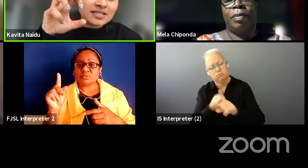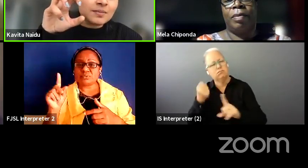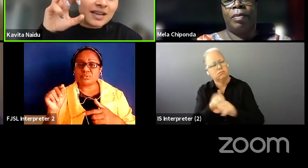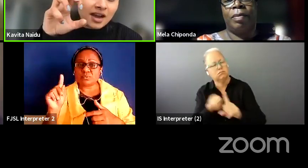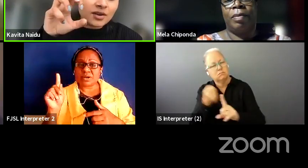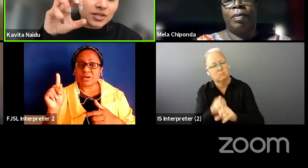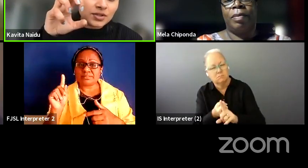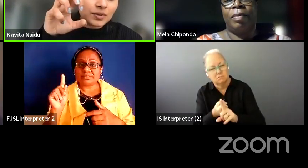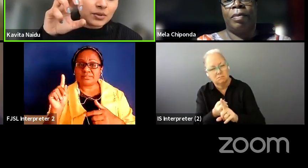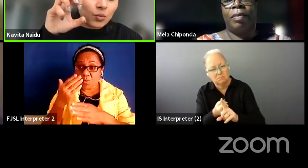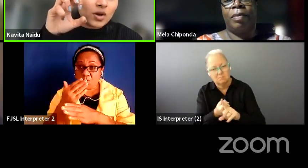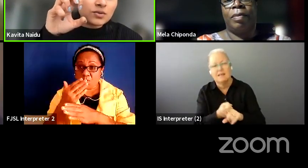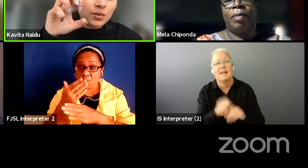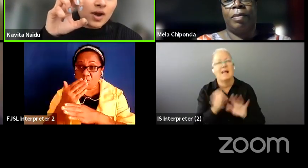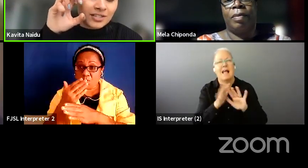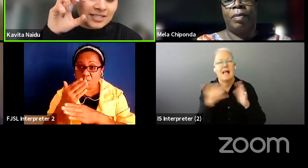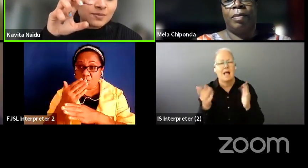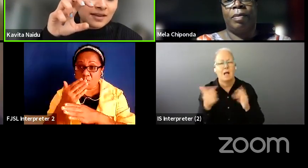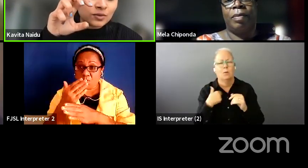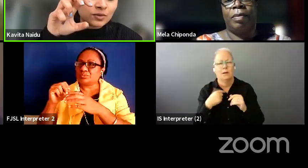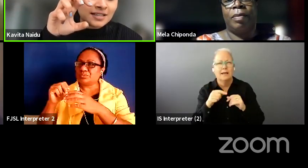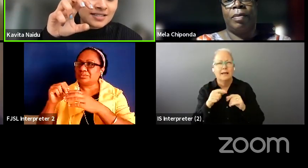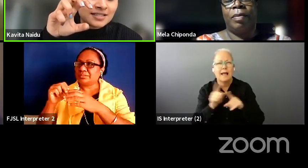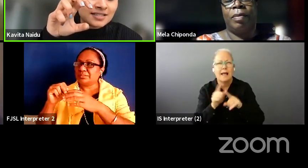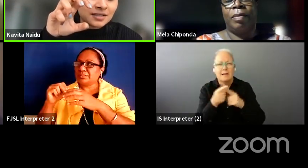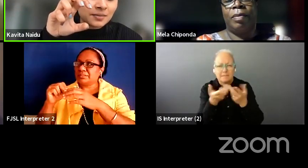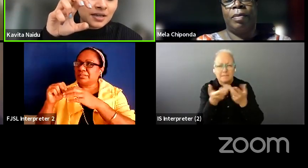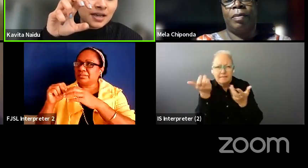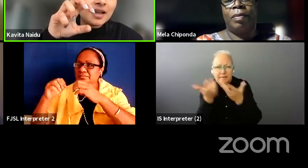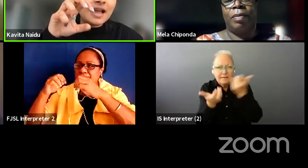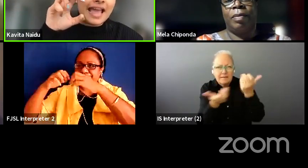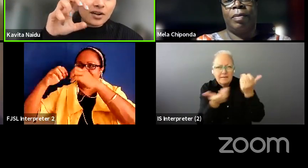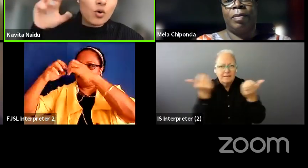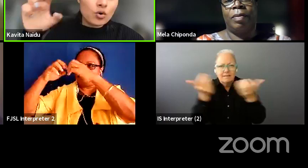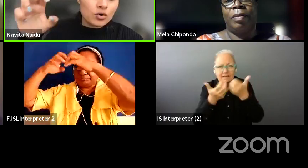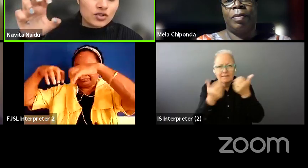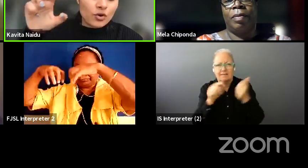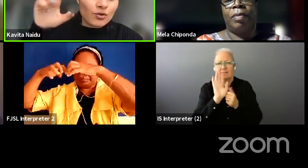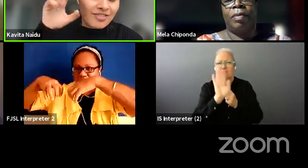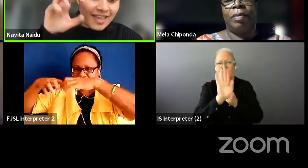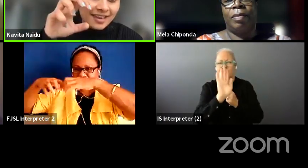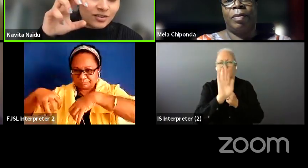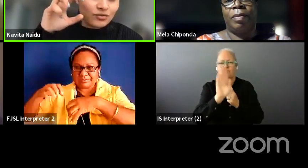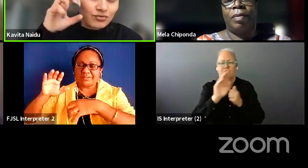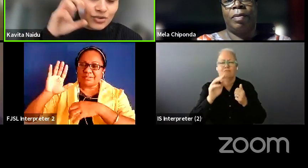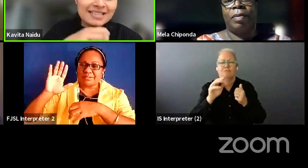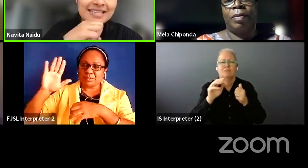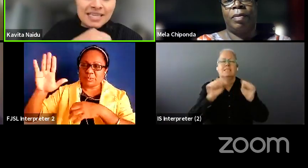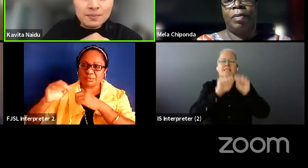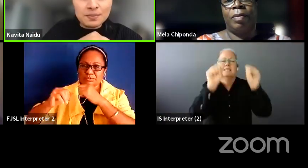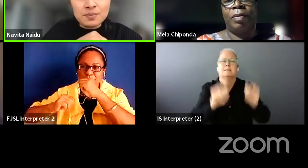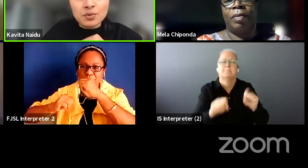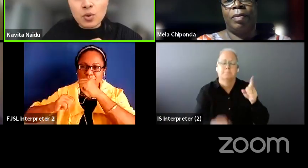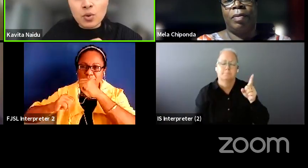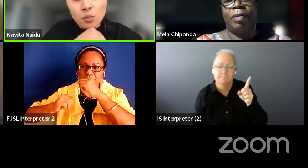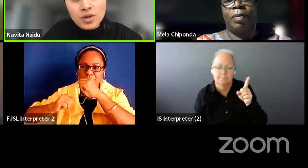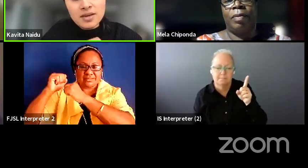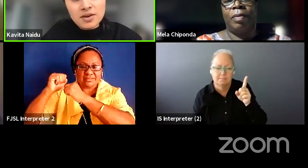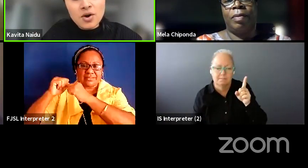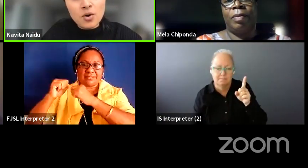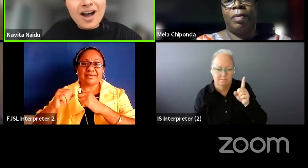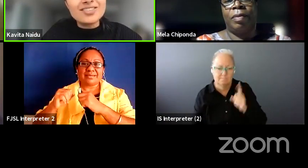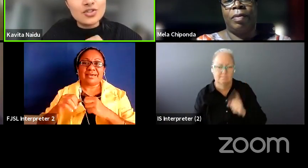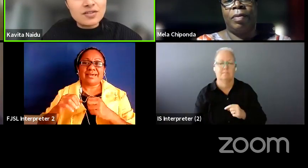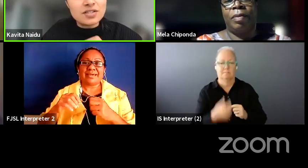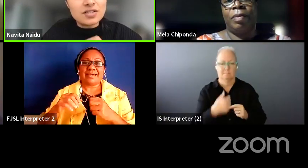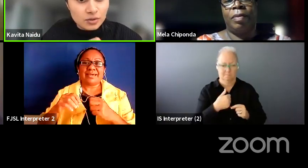that system. And how do we do it? What's required to dismantle that system? And also then really implement what we